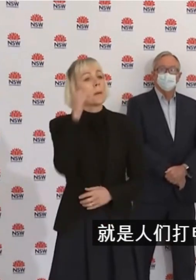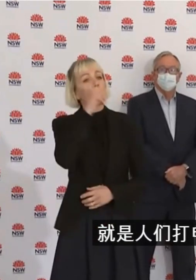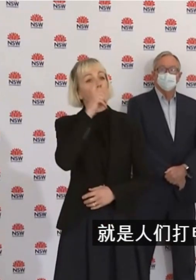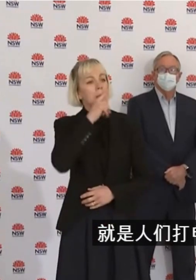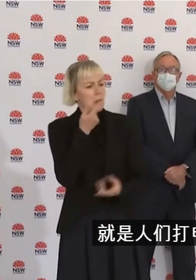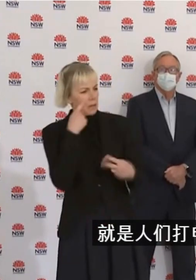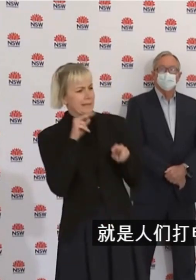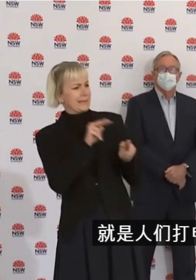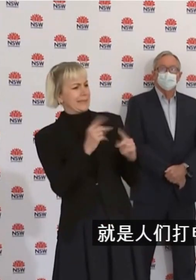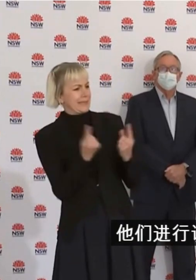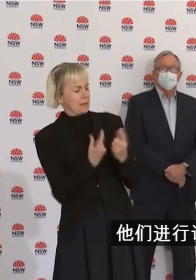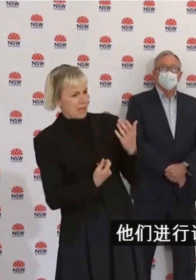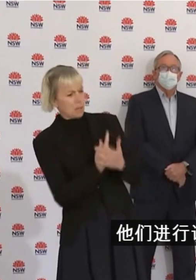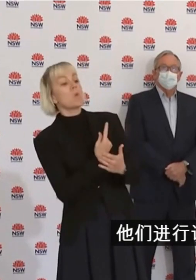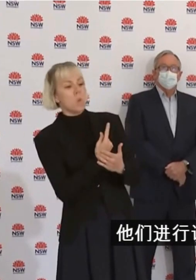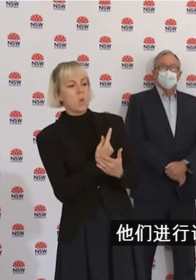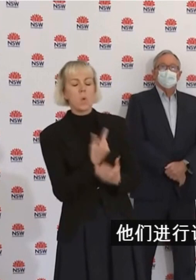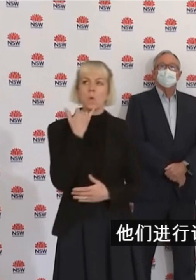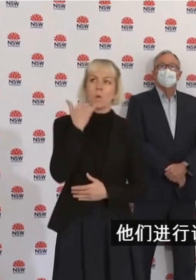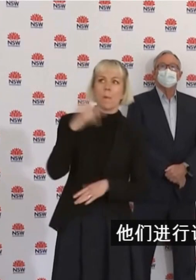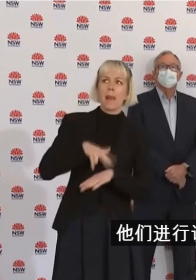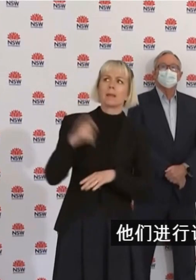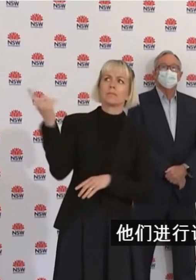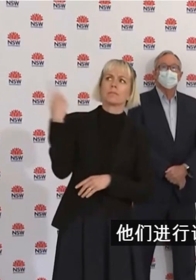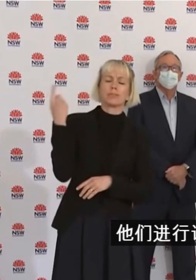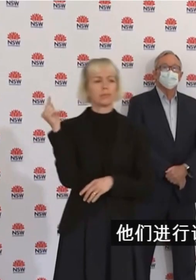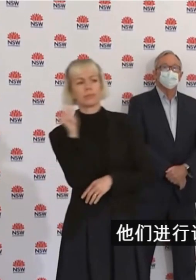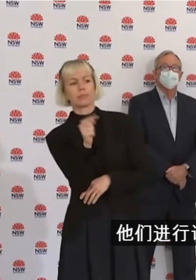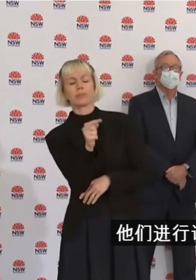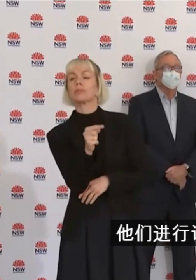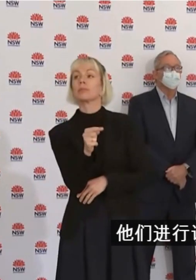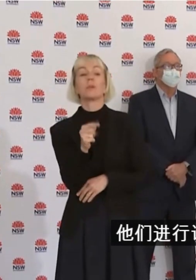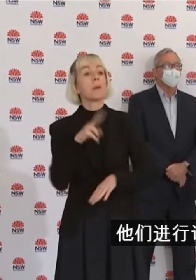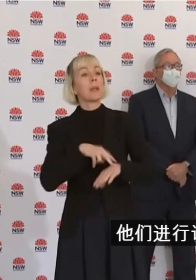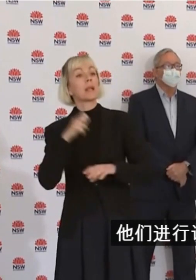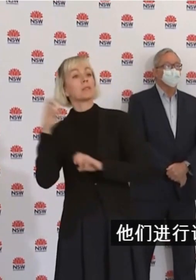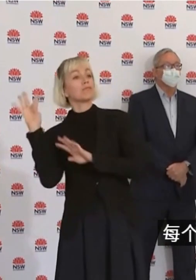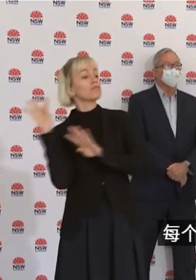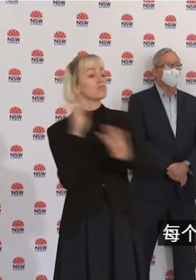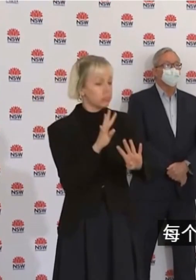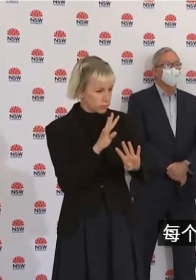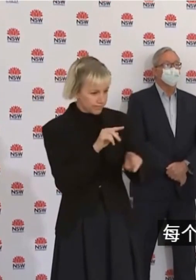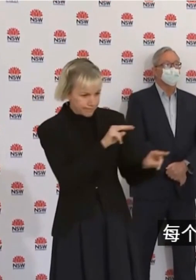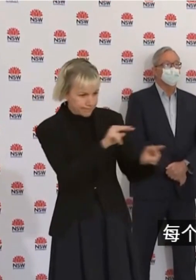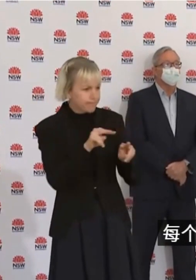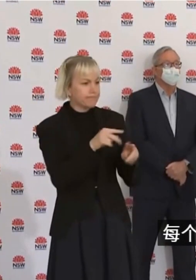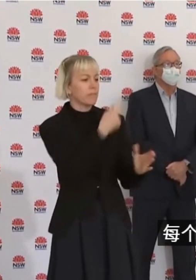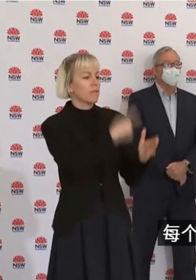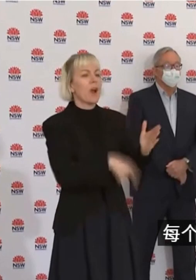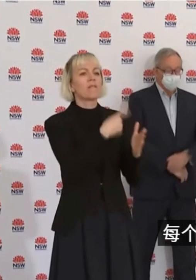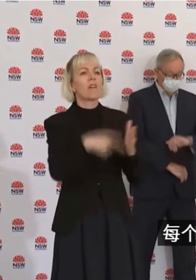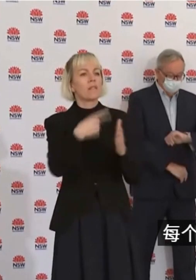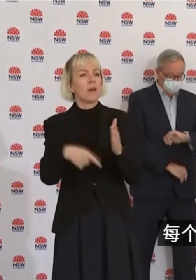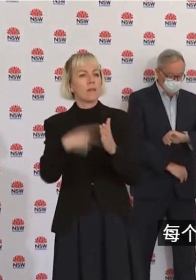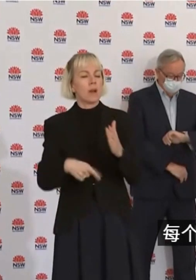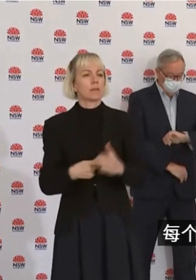police attend, they make an investigation and they issue the infringement notices. The hard part for everyone